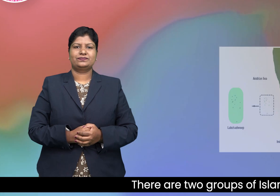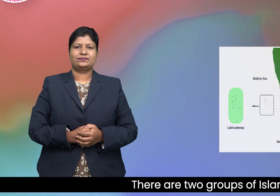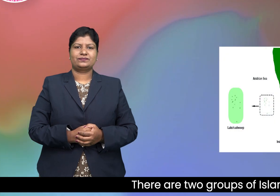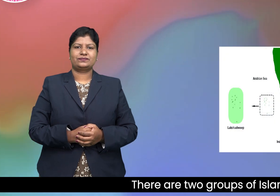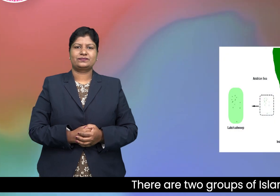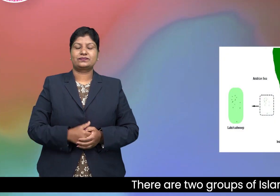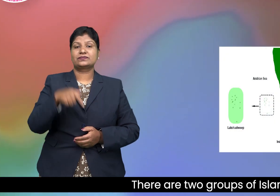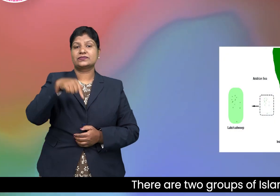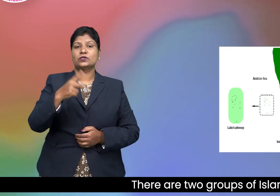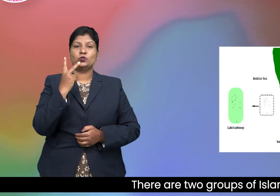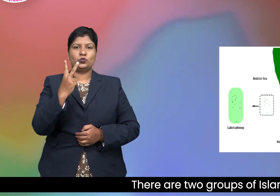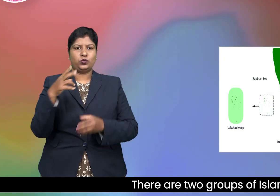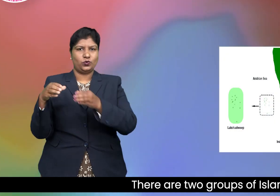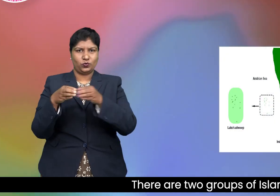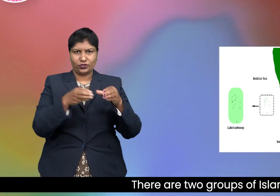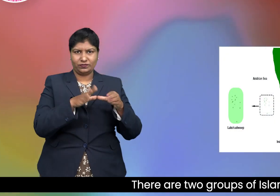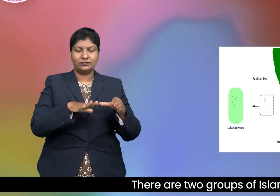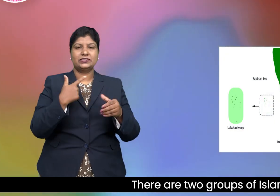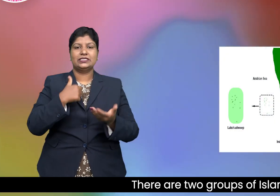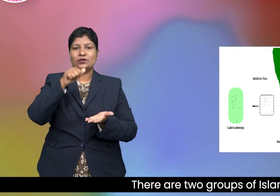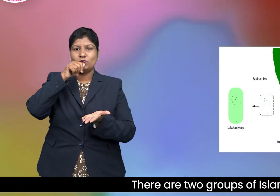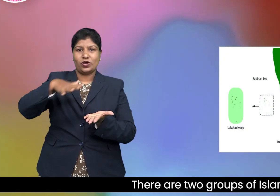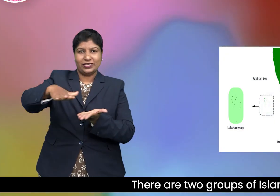there are two groups of islands